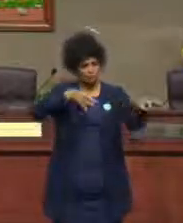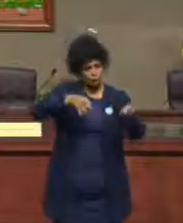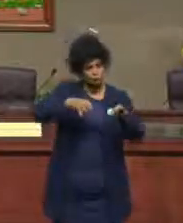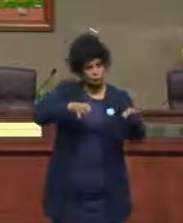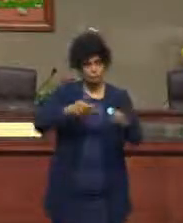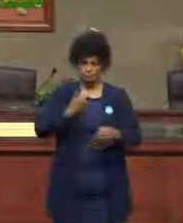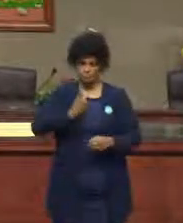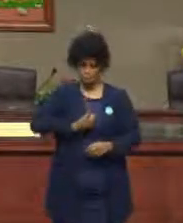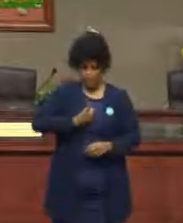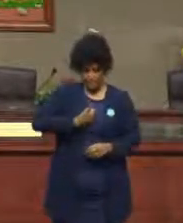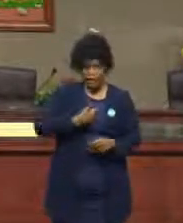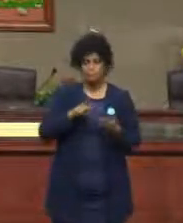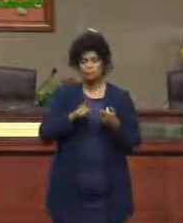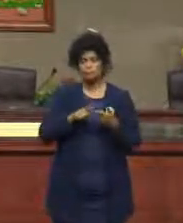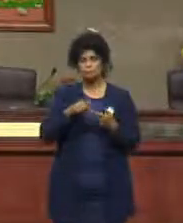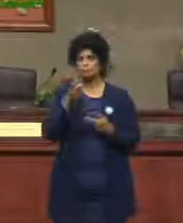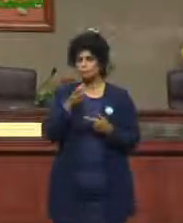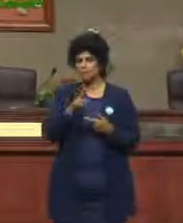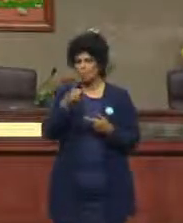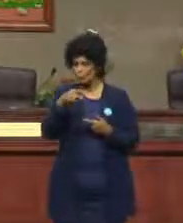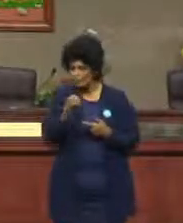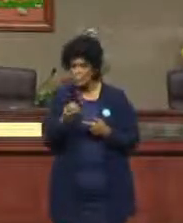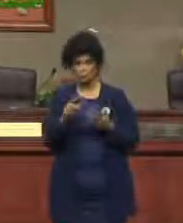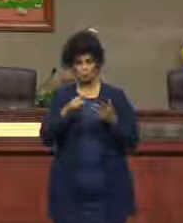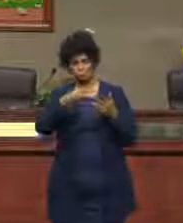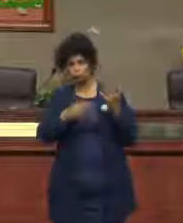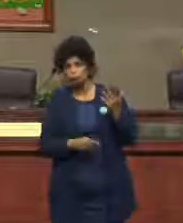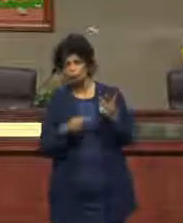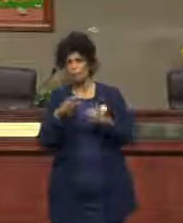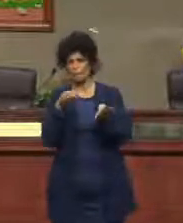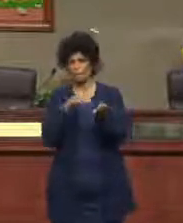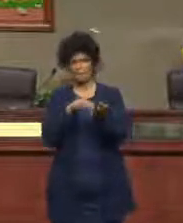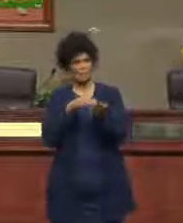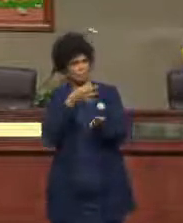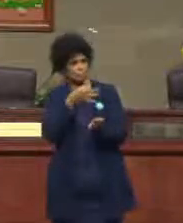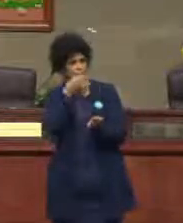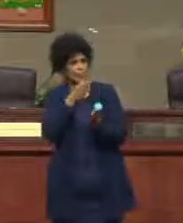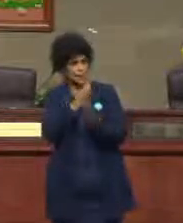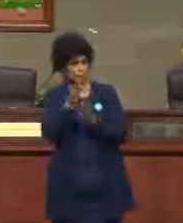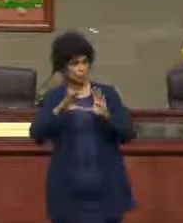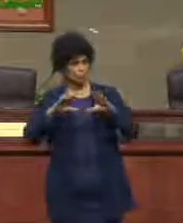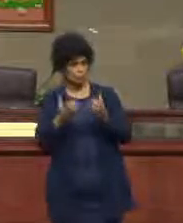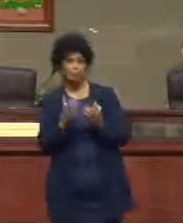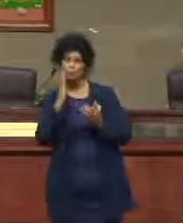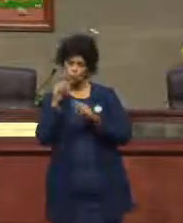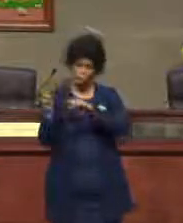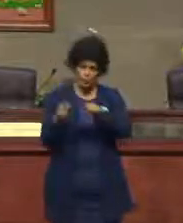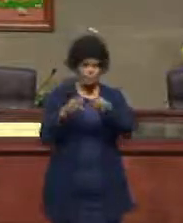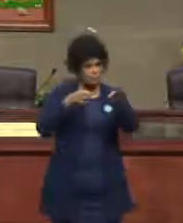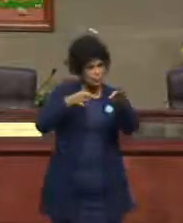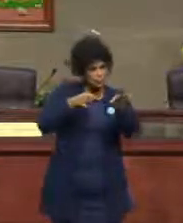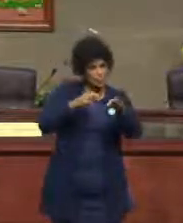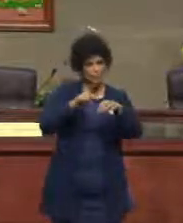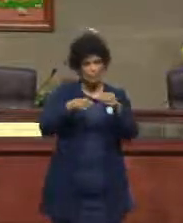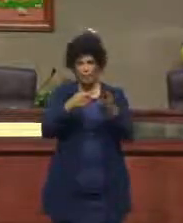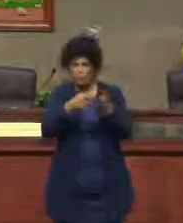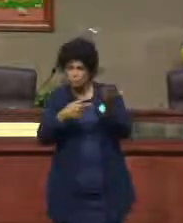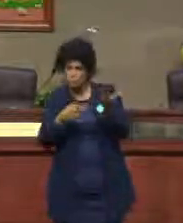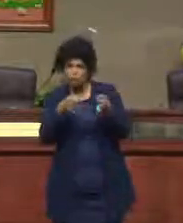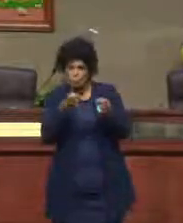discuss COVID-19 vaccine options and the need to be vaccinated. I invite you, the